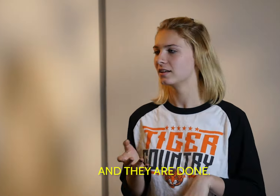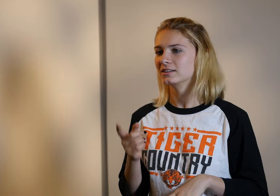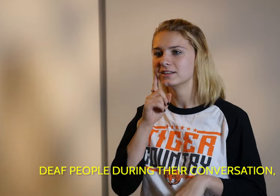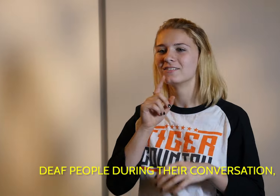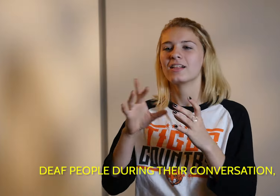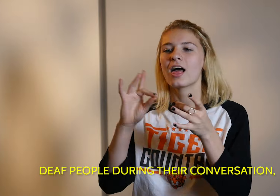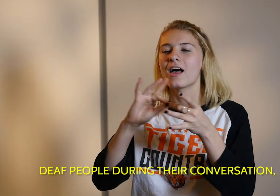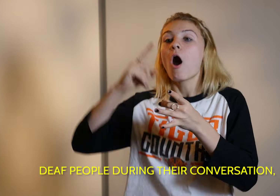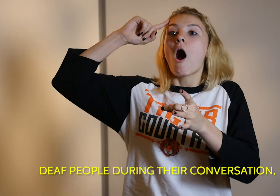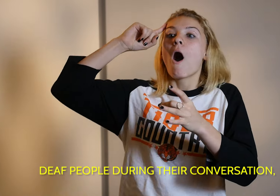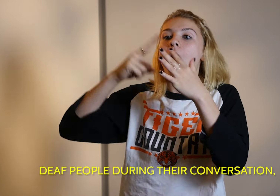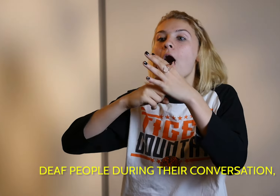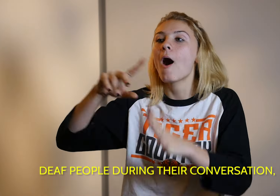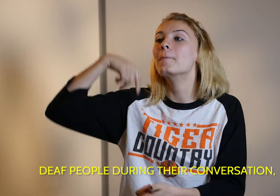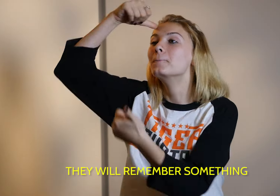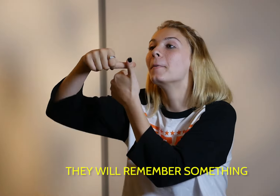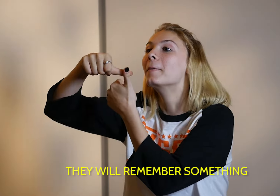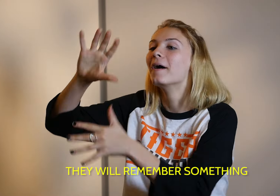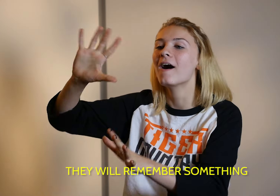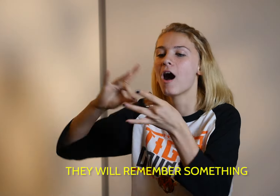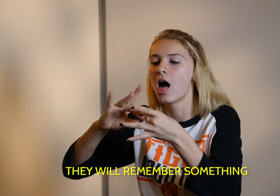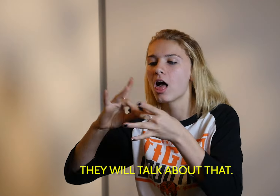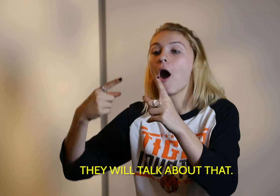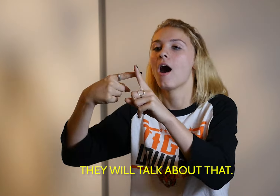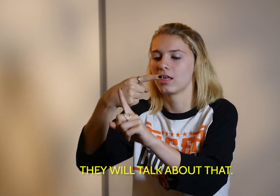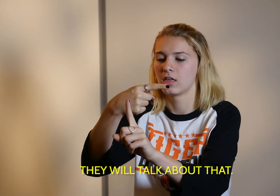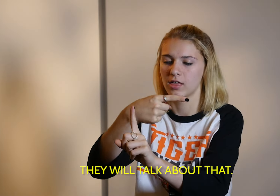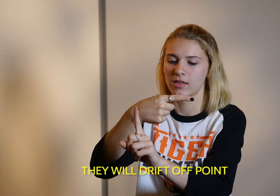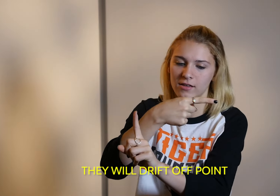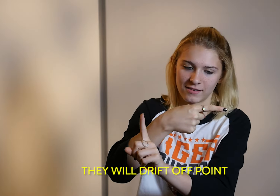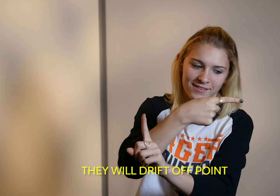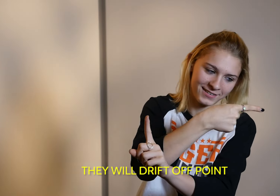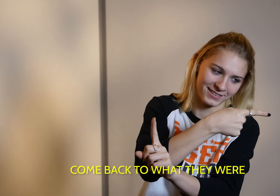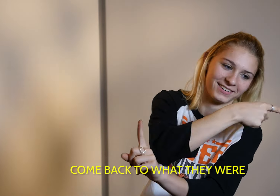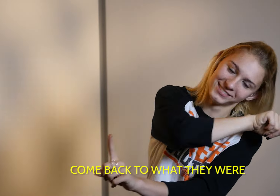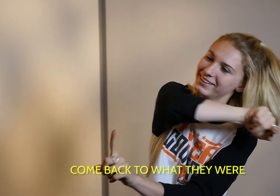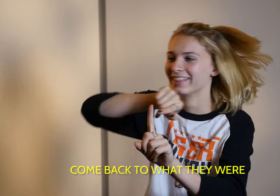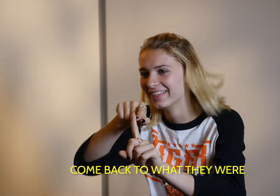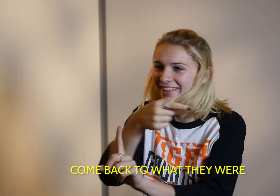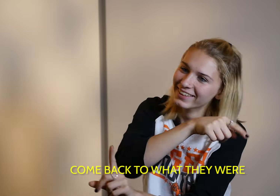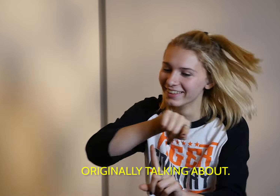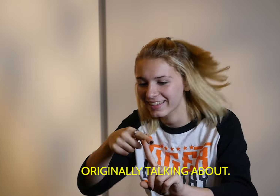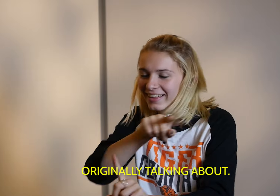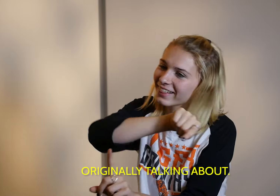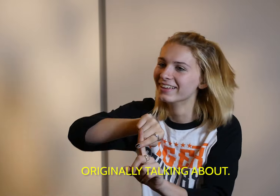But deaf people, during their conversation, they'll remember something, they'll talk about that, they'll drift off point, they'll come back to what they're originally talking about.